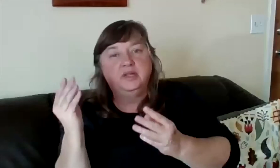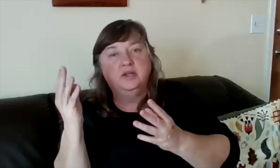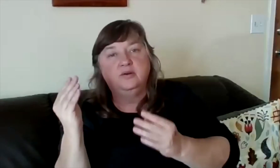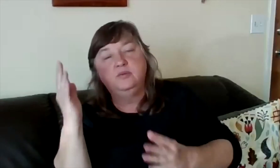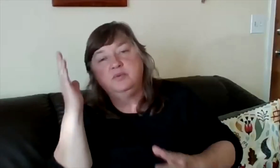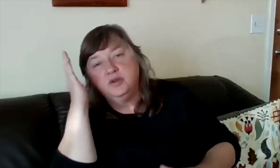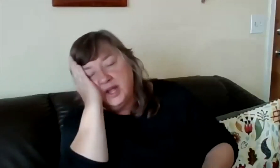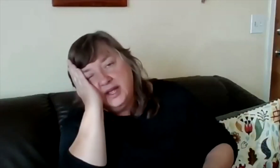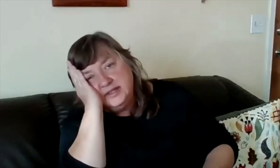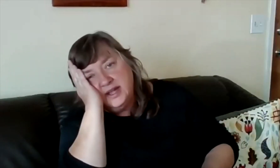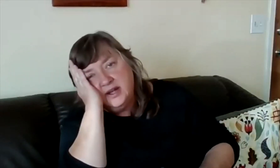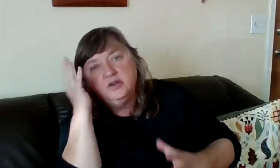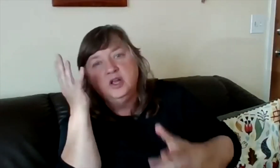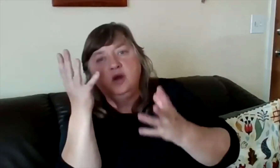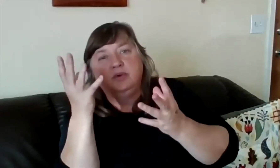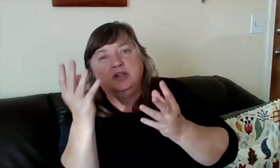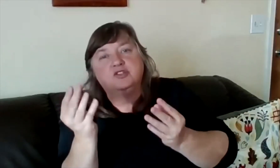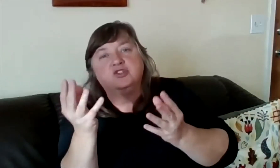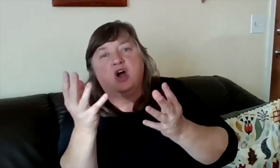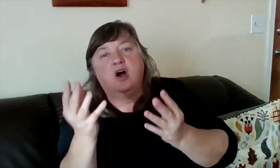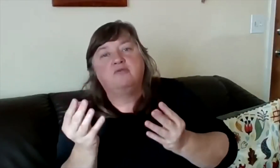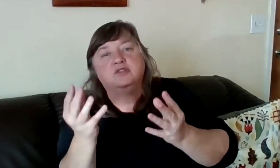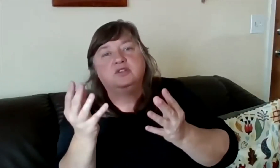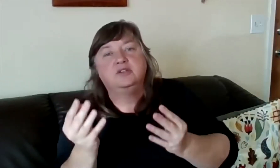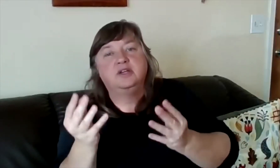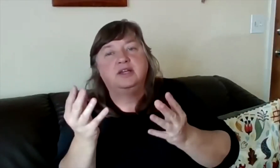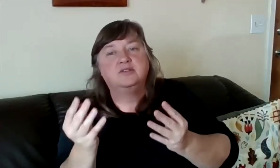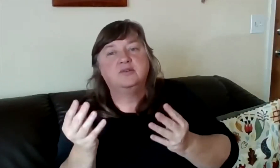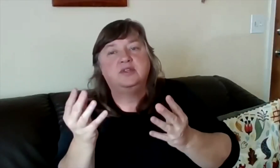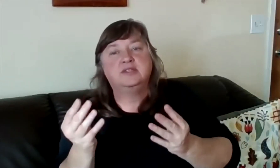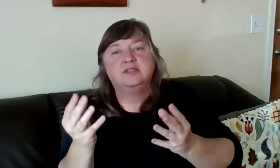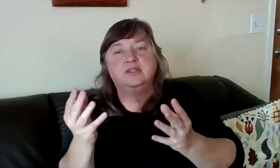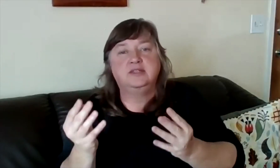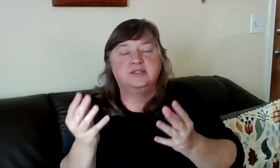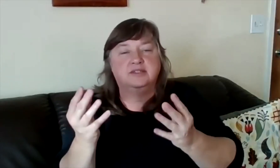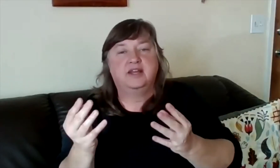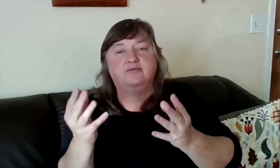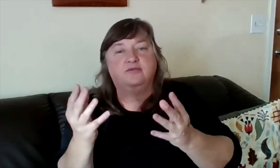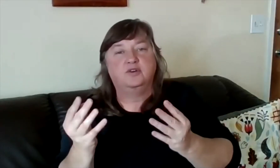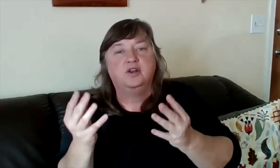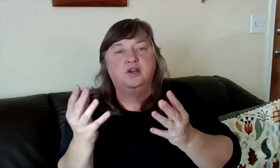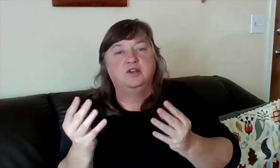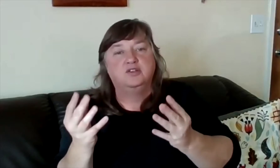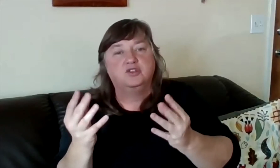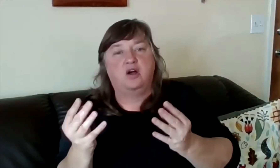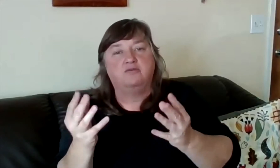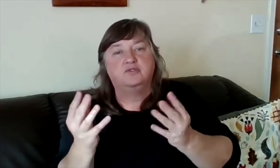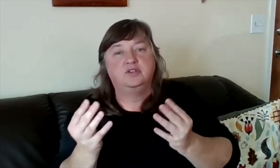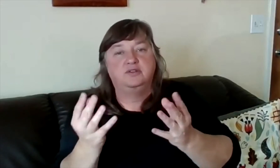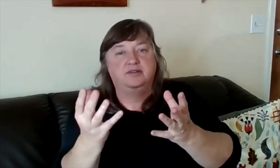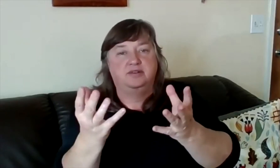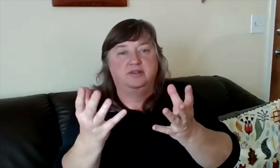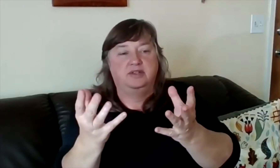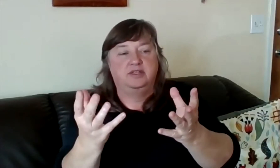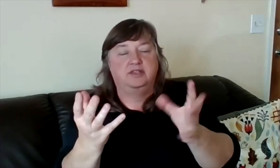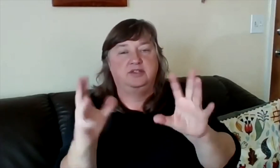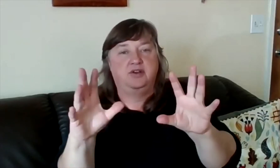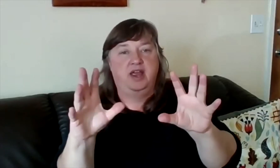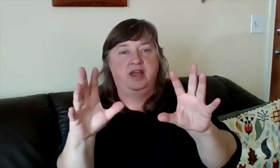pillow, you put your head down, but it's soft. And so this is the sign for soft, is your